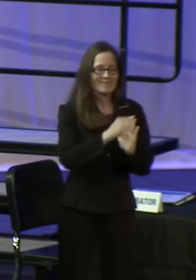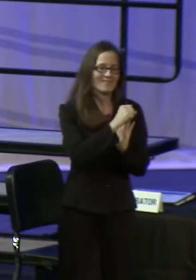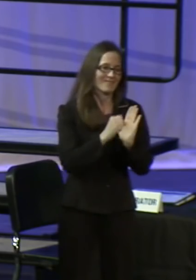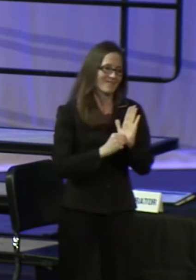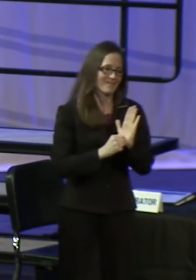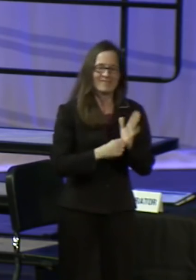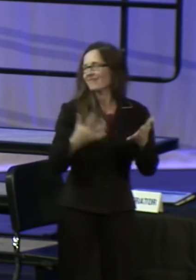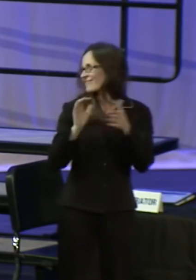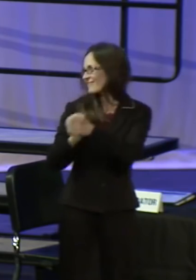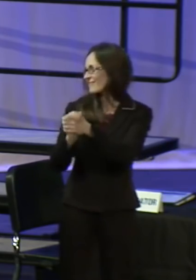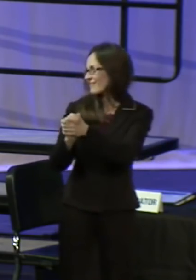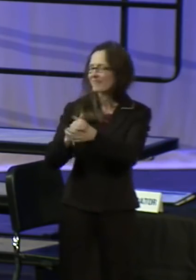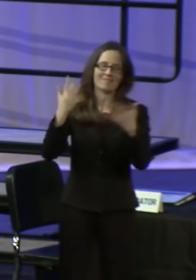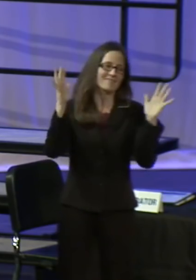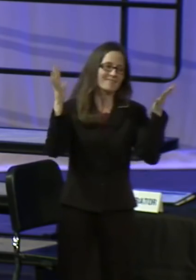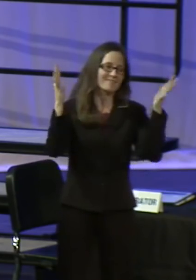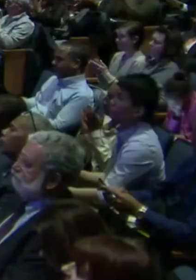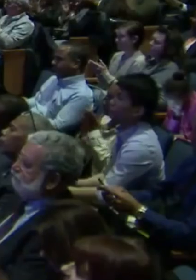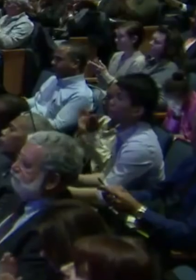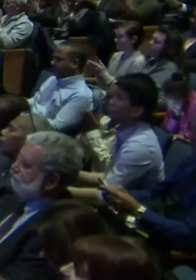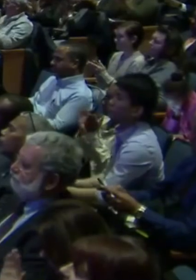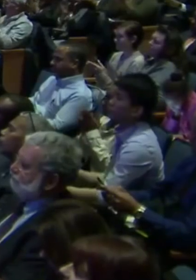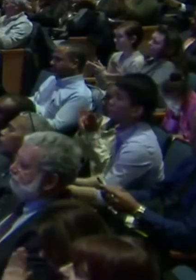state. Congratulations.